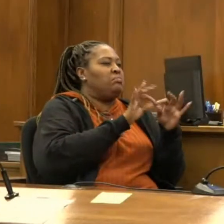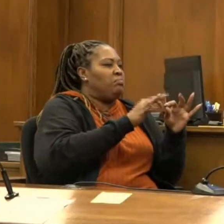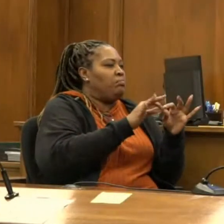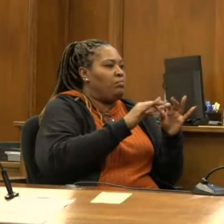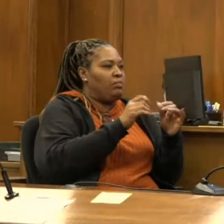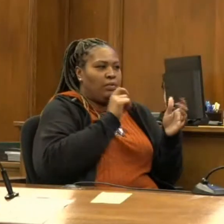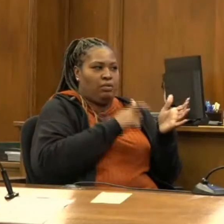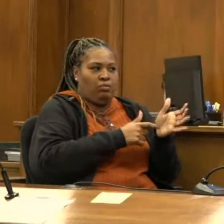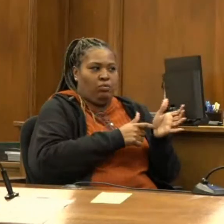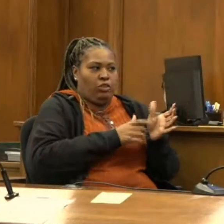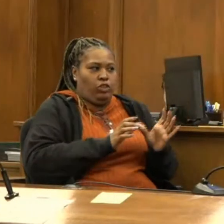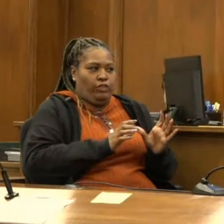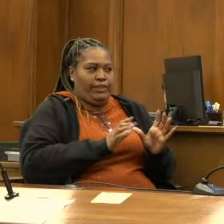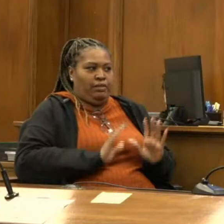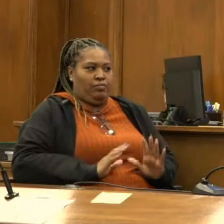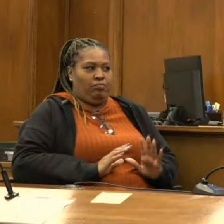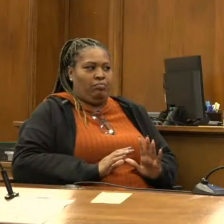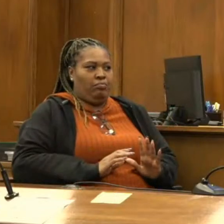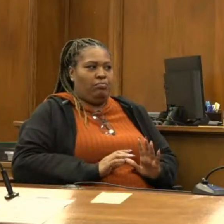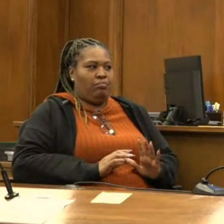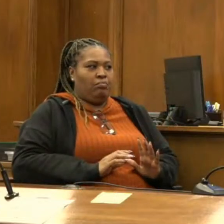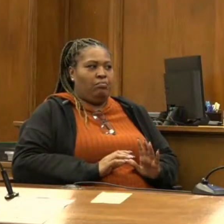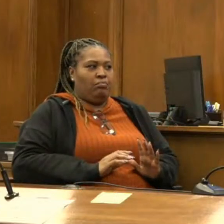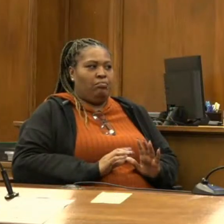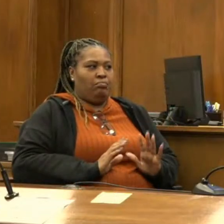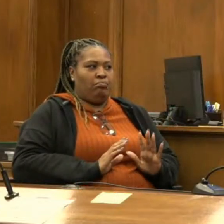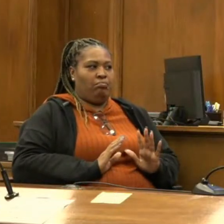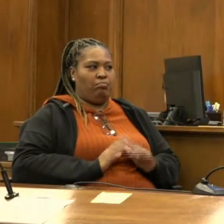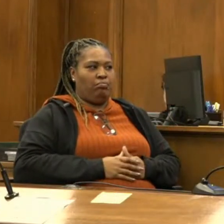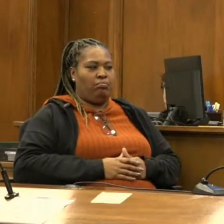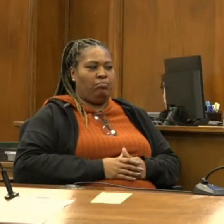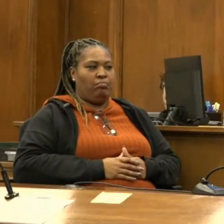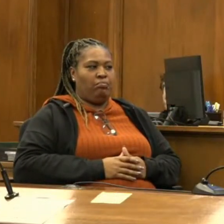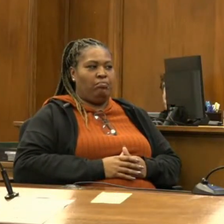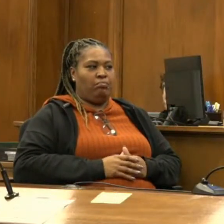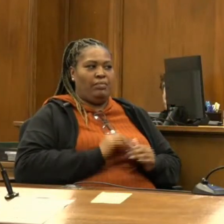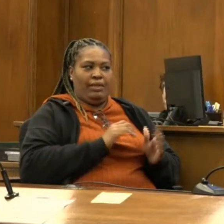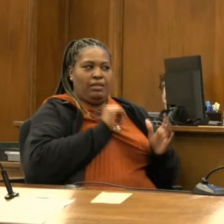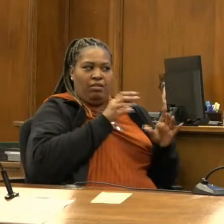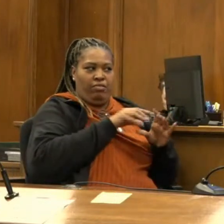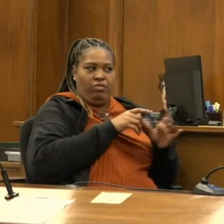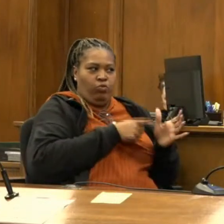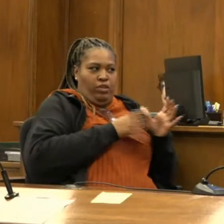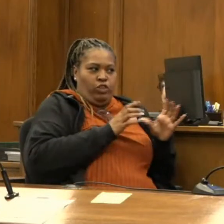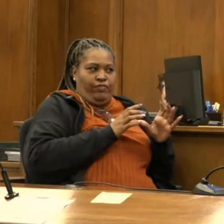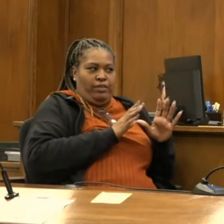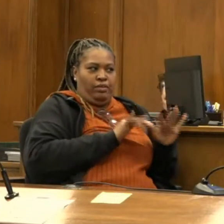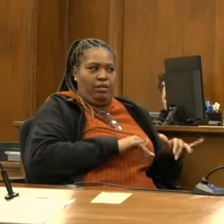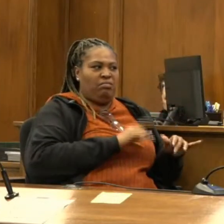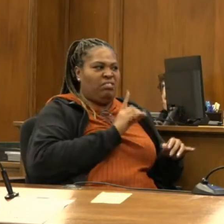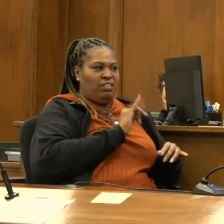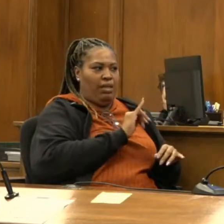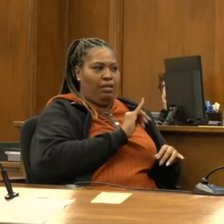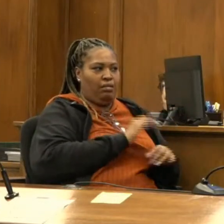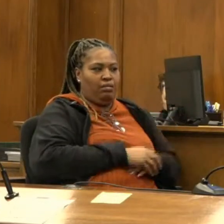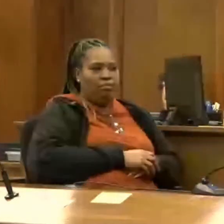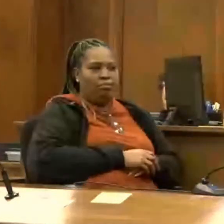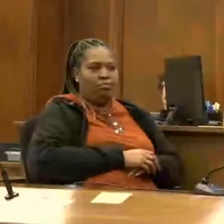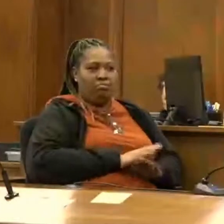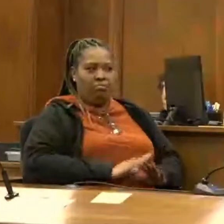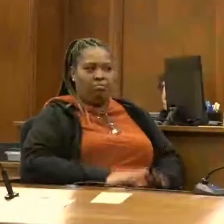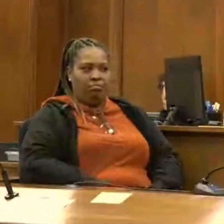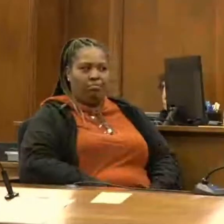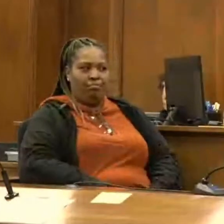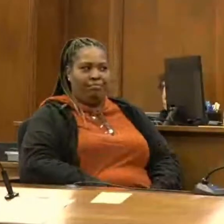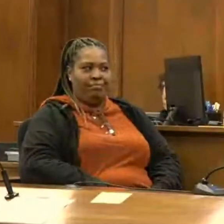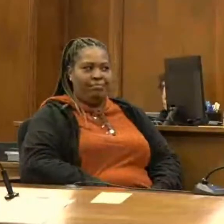maybe not all doctor's appointments, but dental appointments. It's simple appointments when you're not certified. Simple things that don't